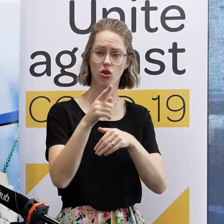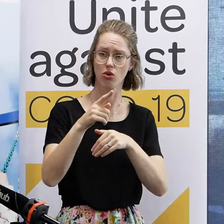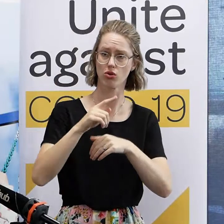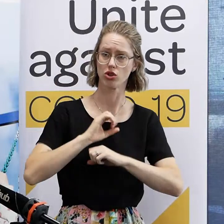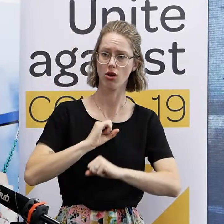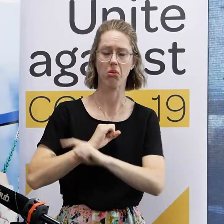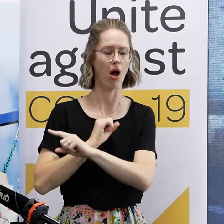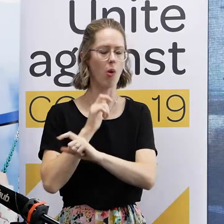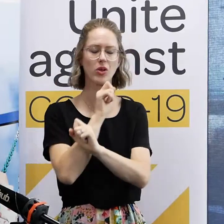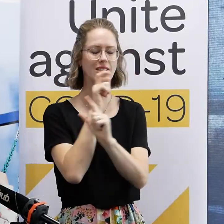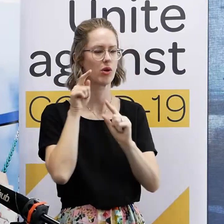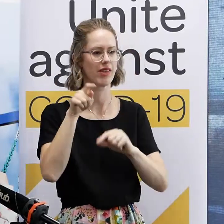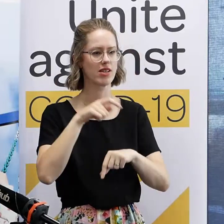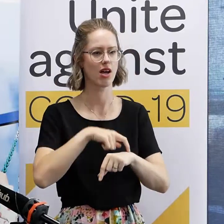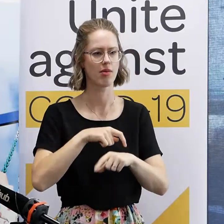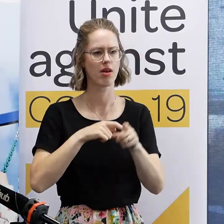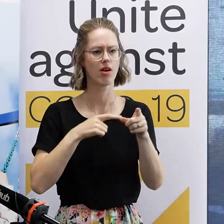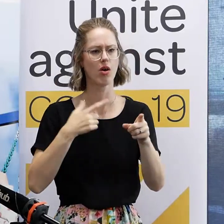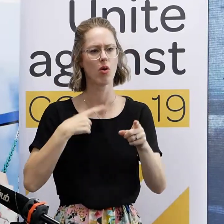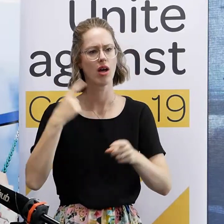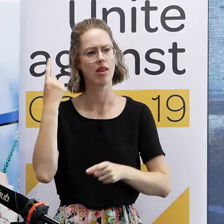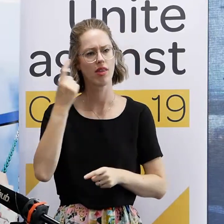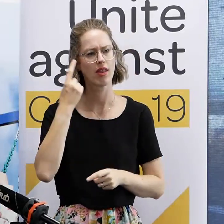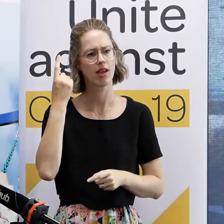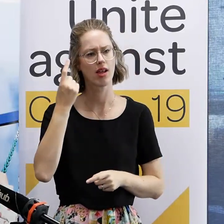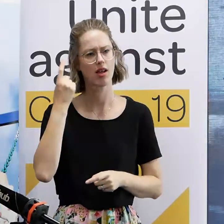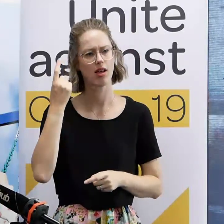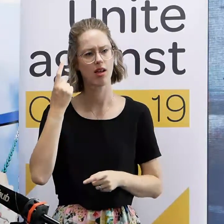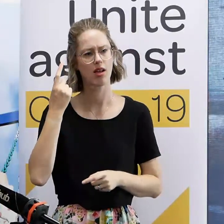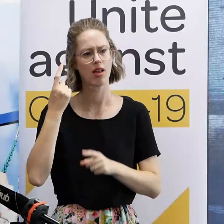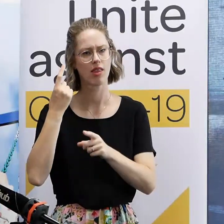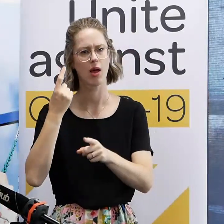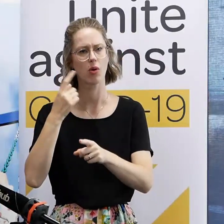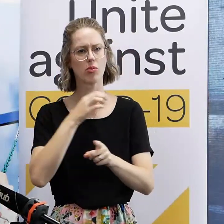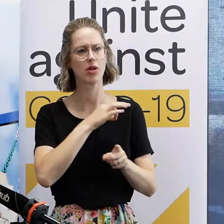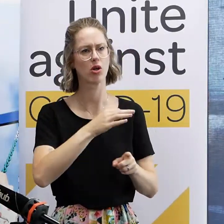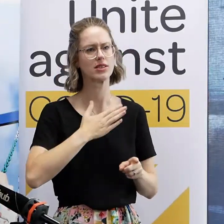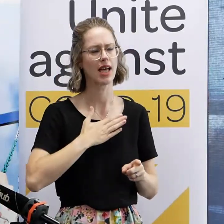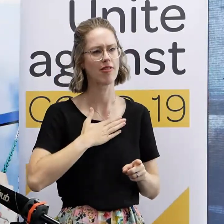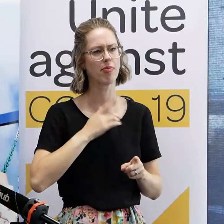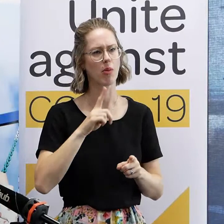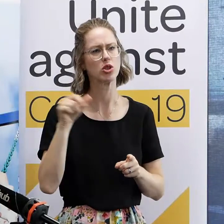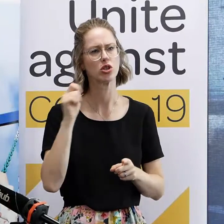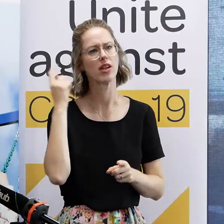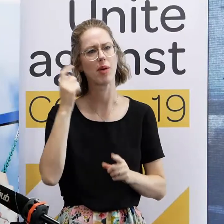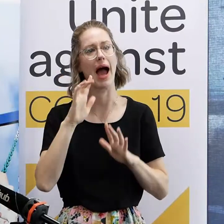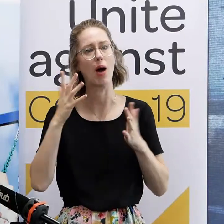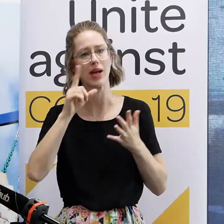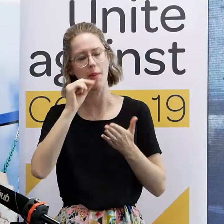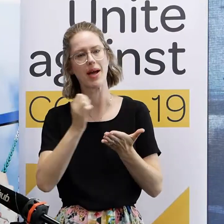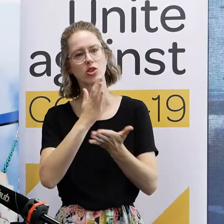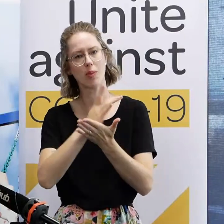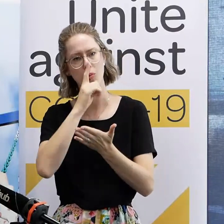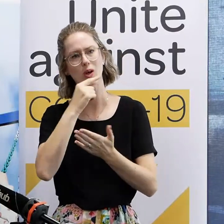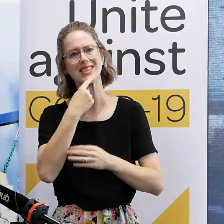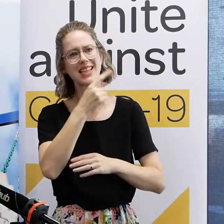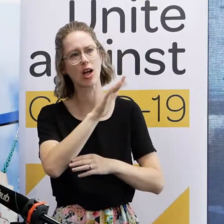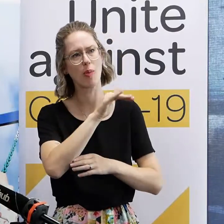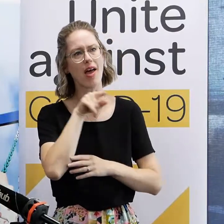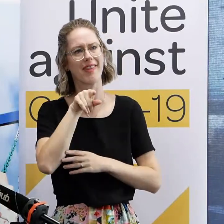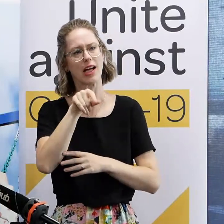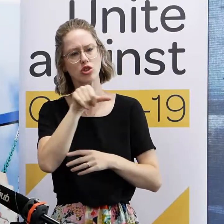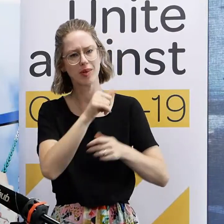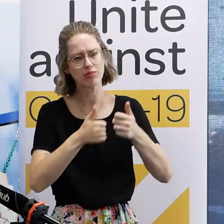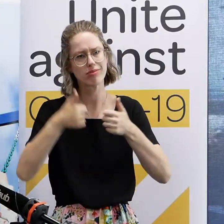are you coming at that from a perspective of why it would be unsafe as to how we could make sure that people are able to say goodbye and do